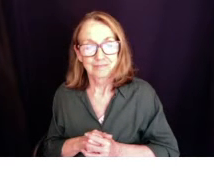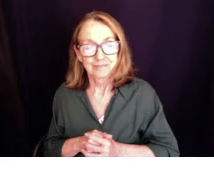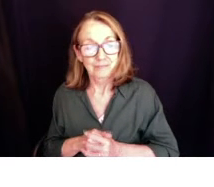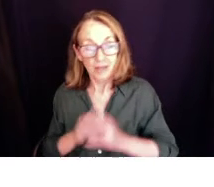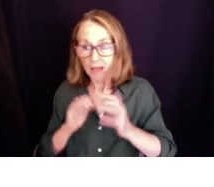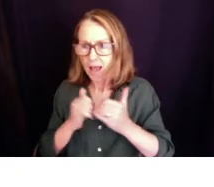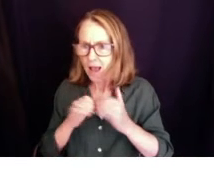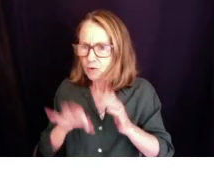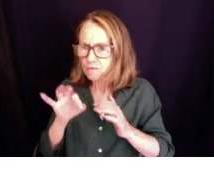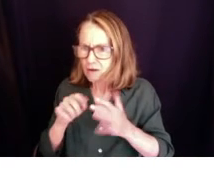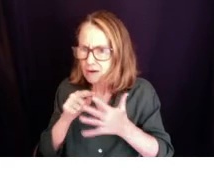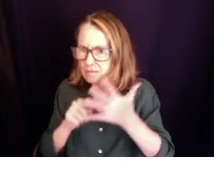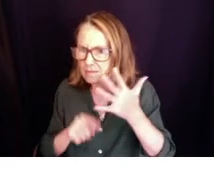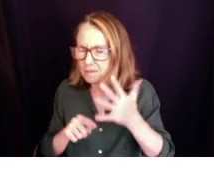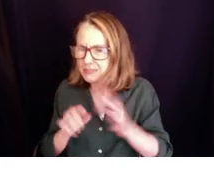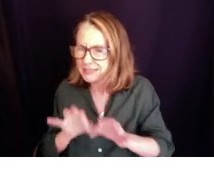get kicked out.